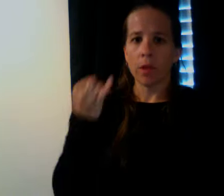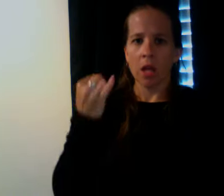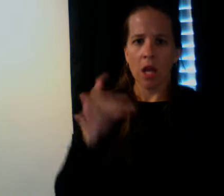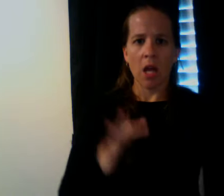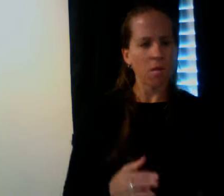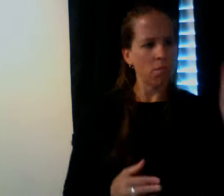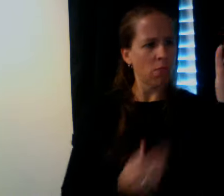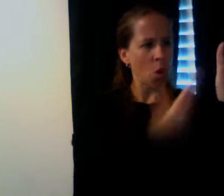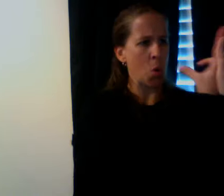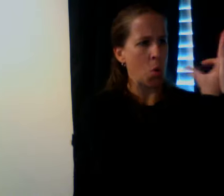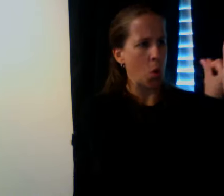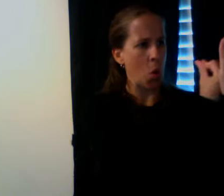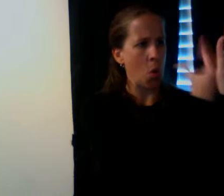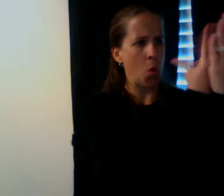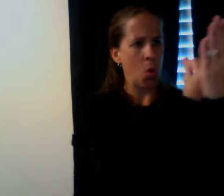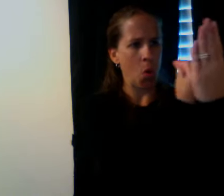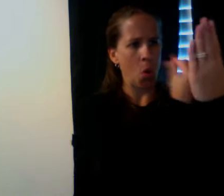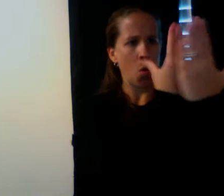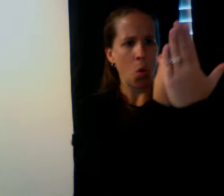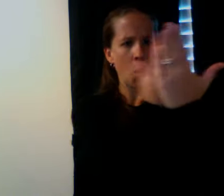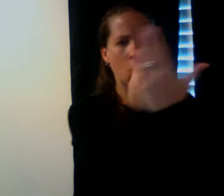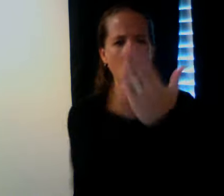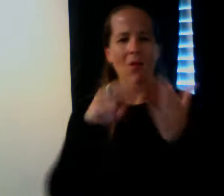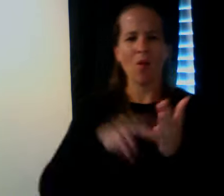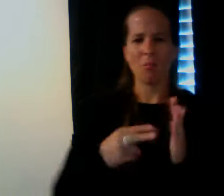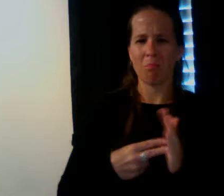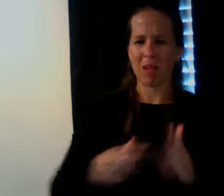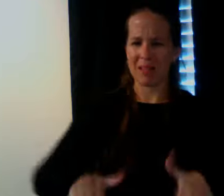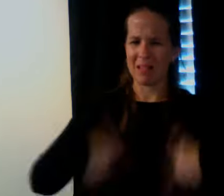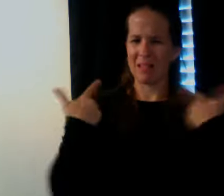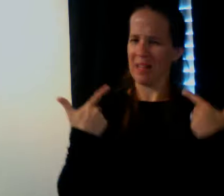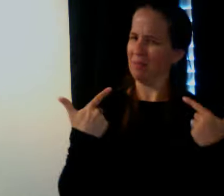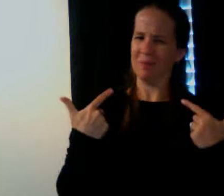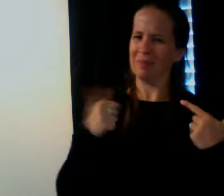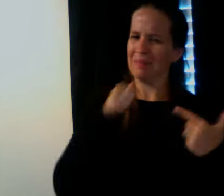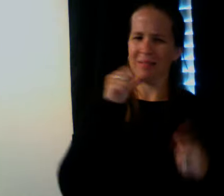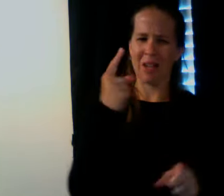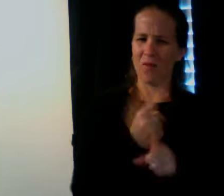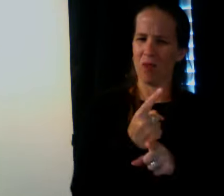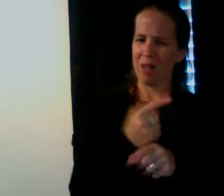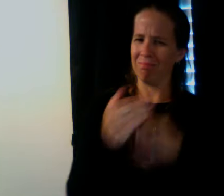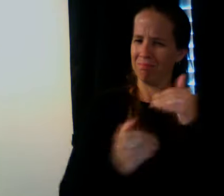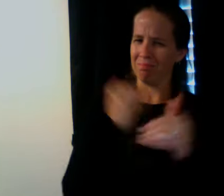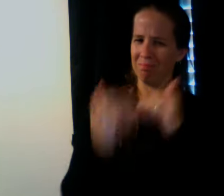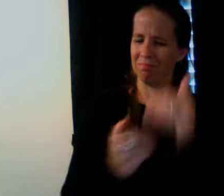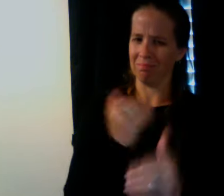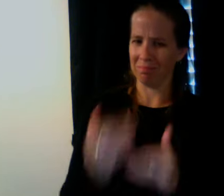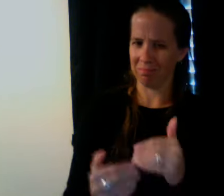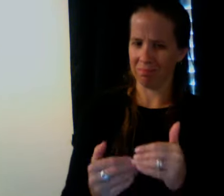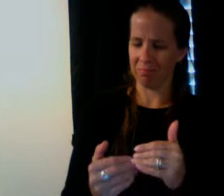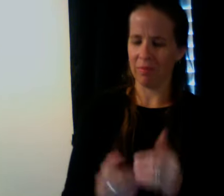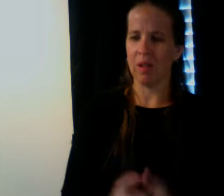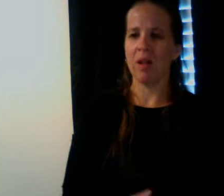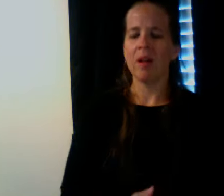days in a row, I know I need to change something. Remembering that I'll be dead soon is the most important tool I've